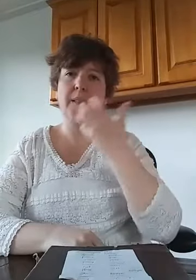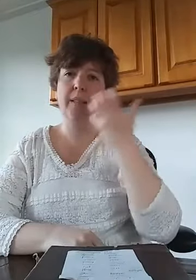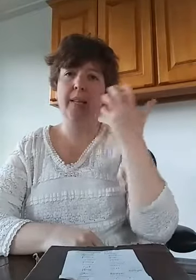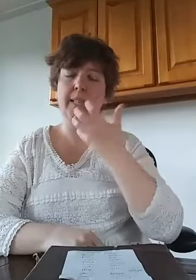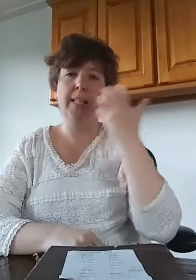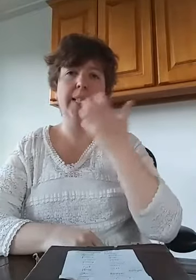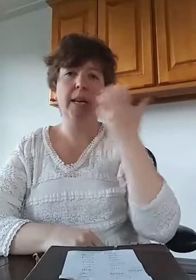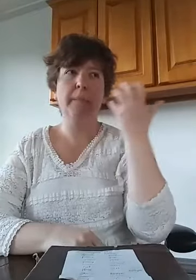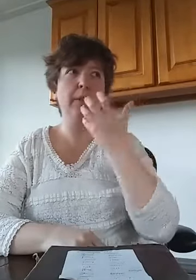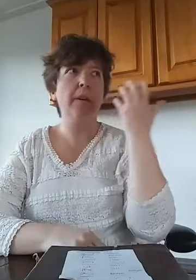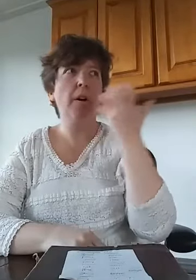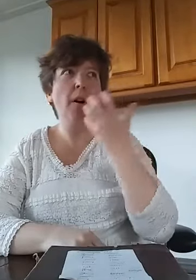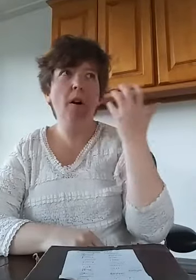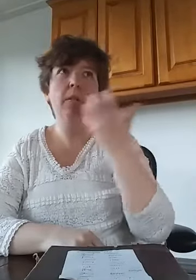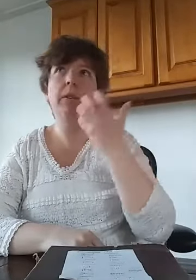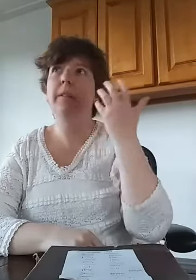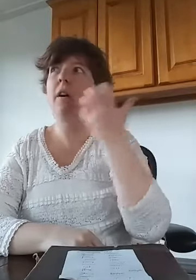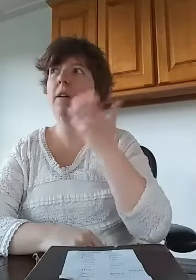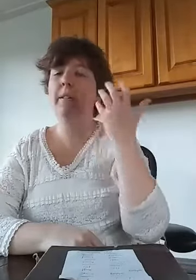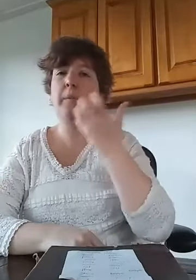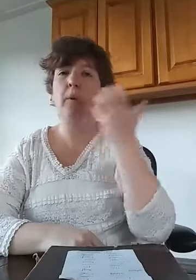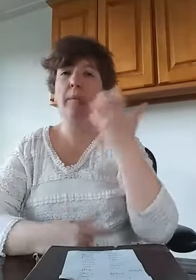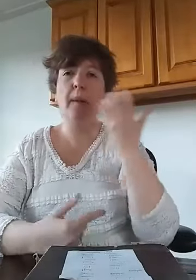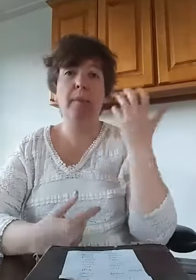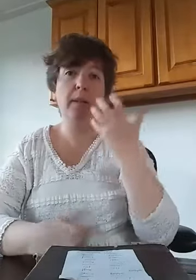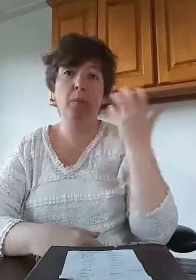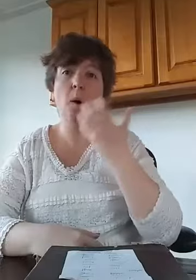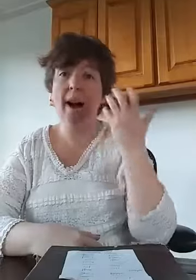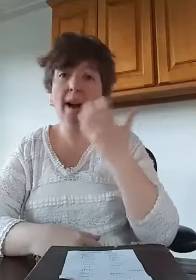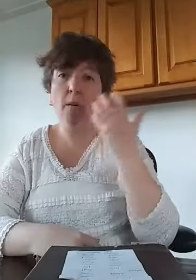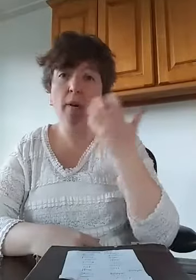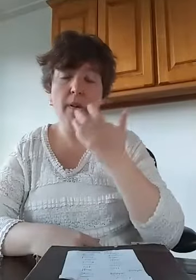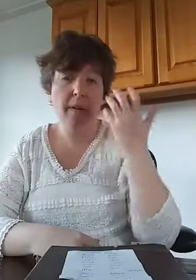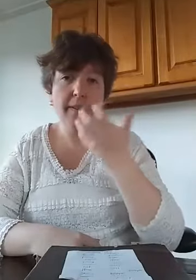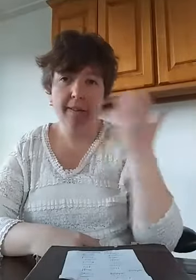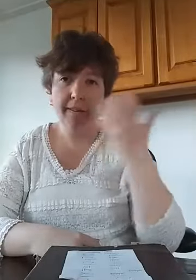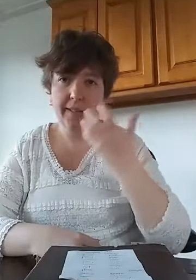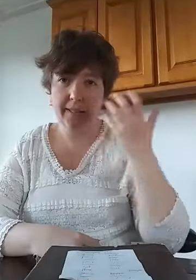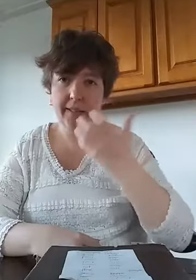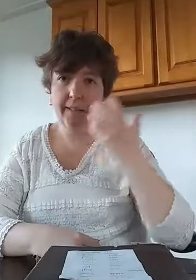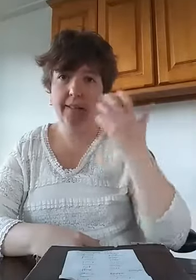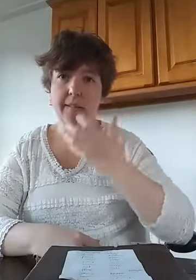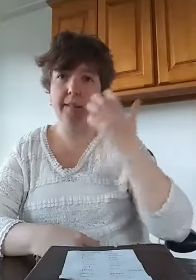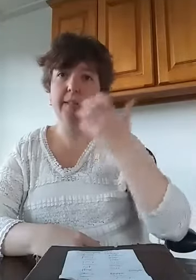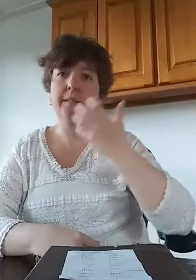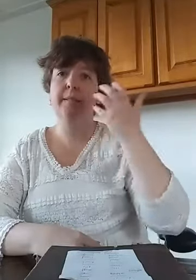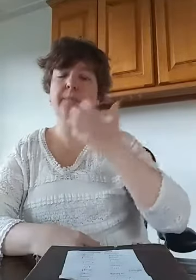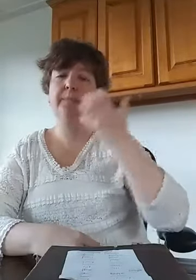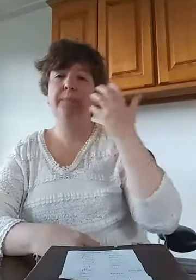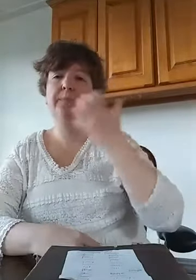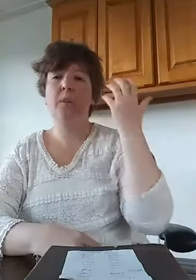Like that, anytime you're in awe or awesome, or maybe it's wow, it's this.